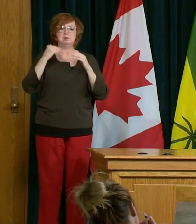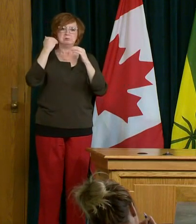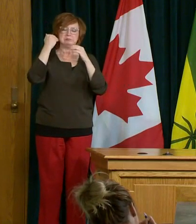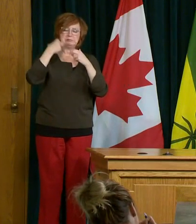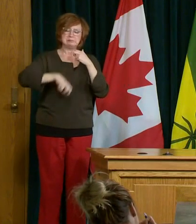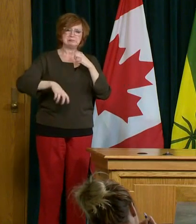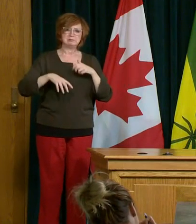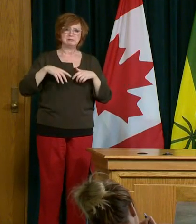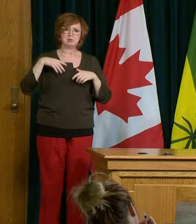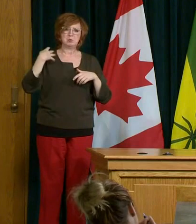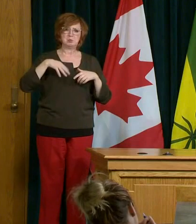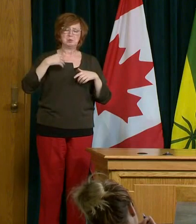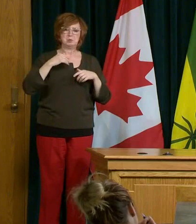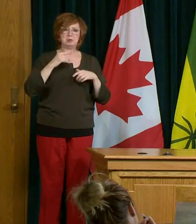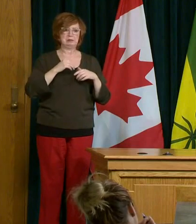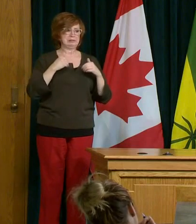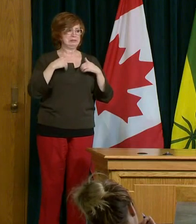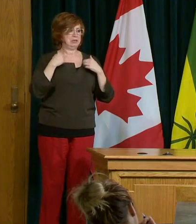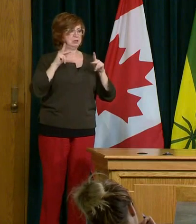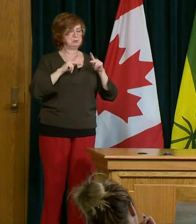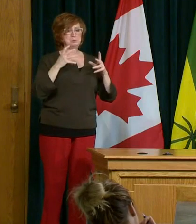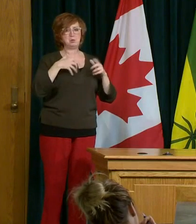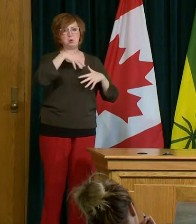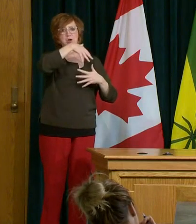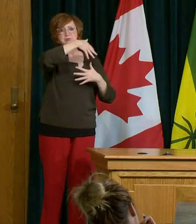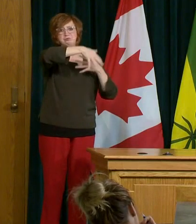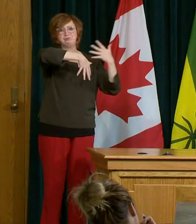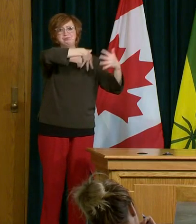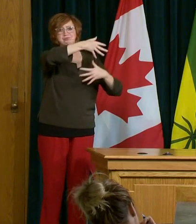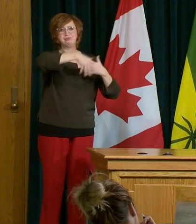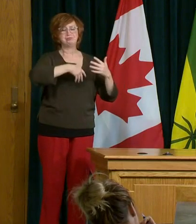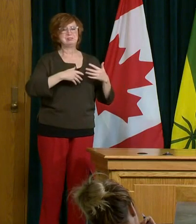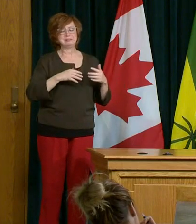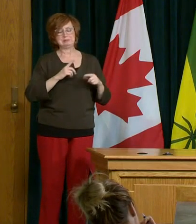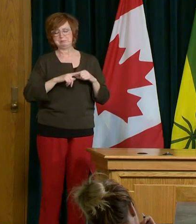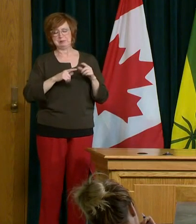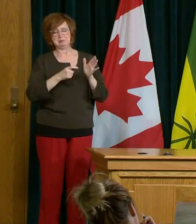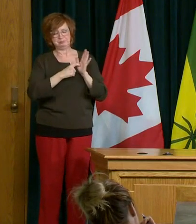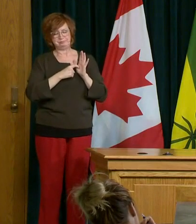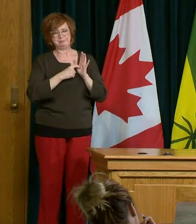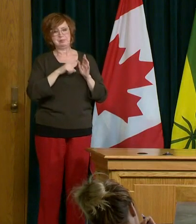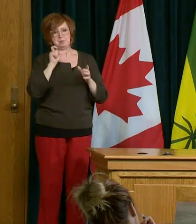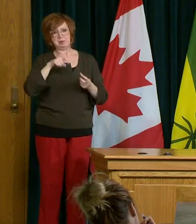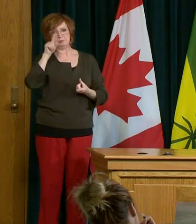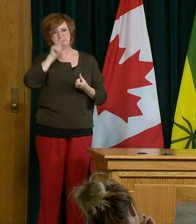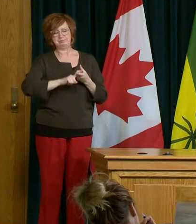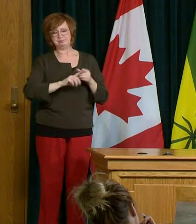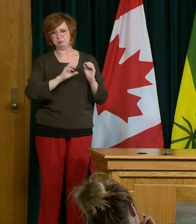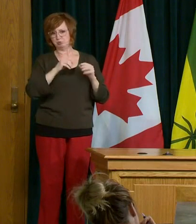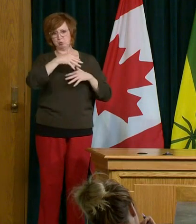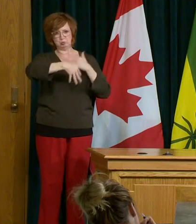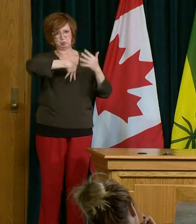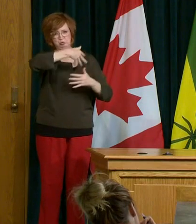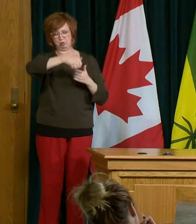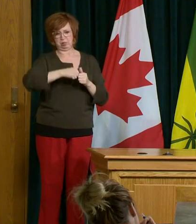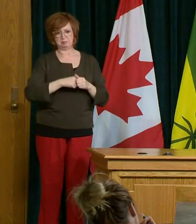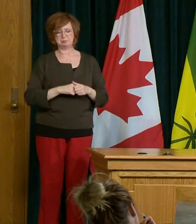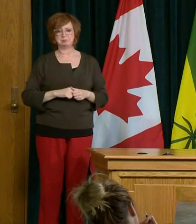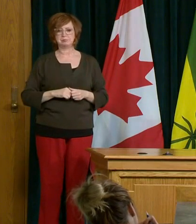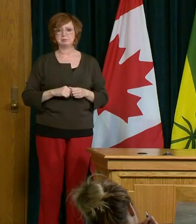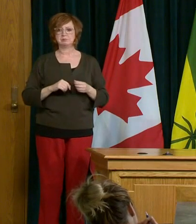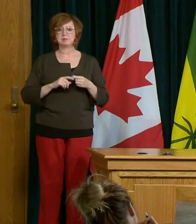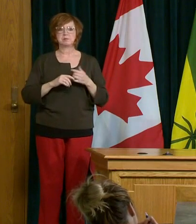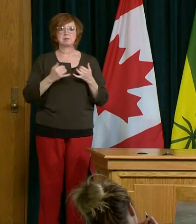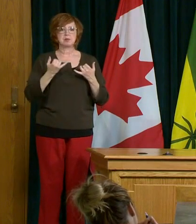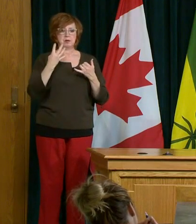is essential to manage the outbreak. 44 cases now in healthcare workers, and this is just a reminder for us that people